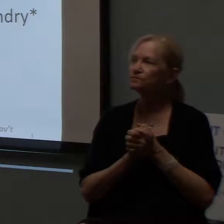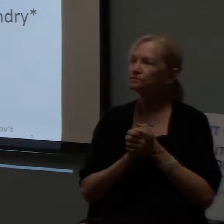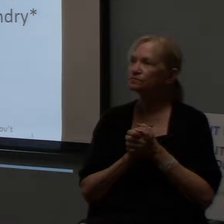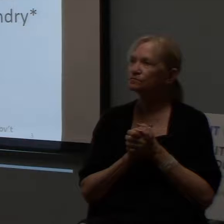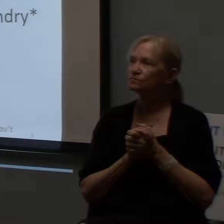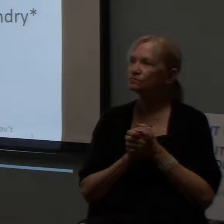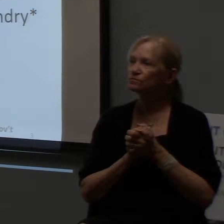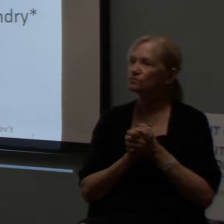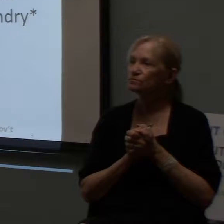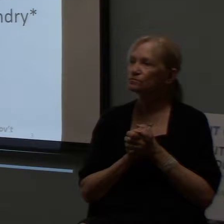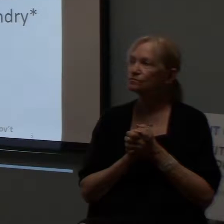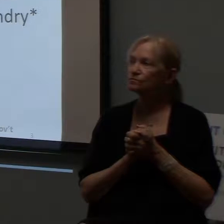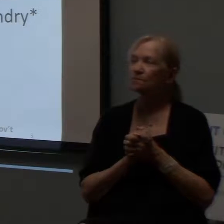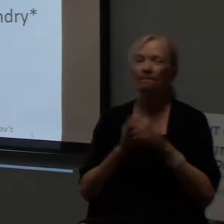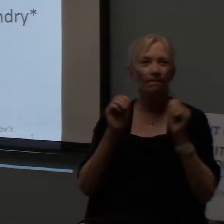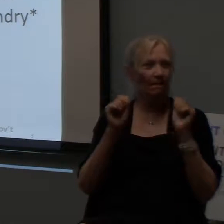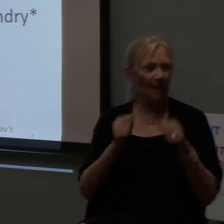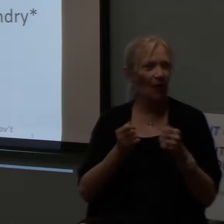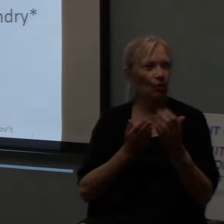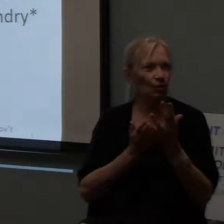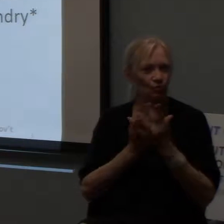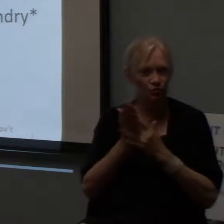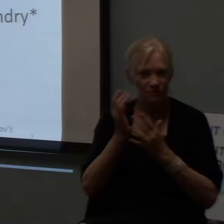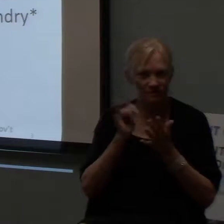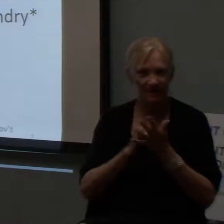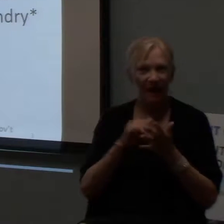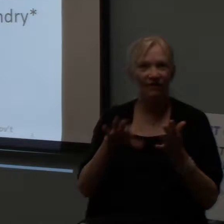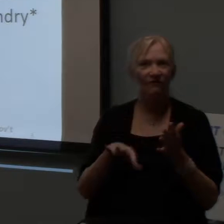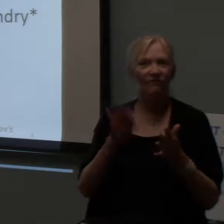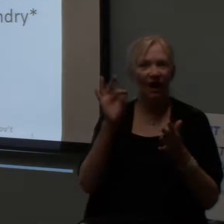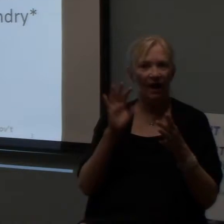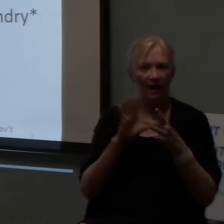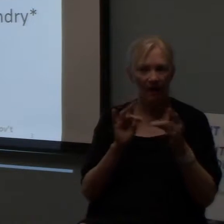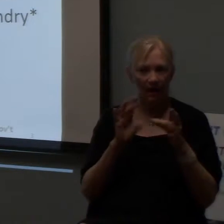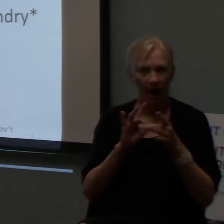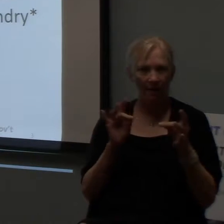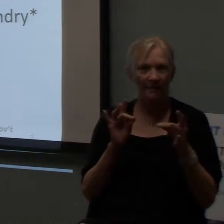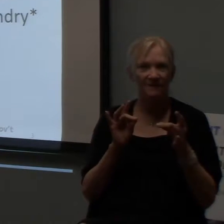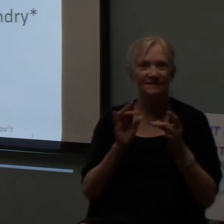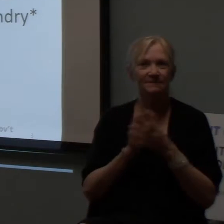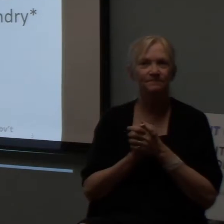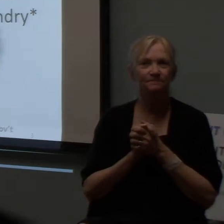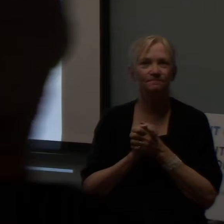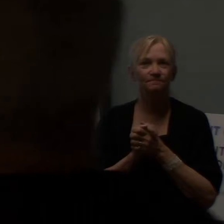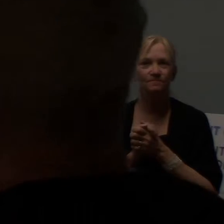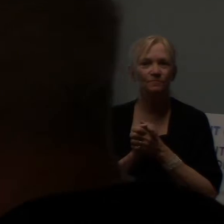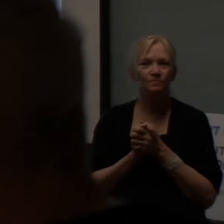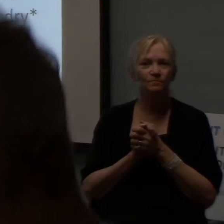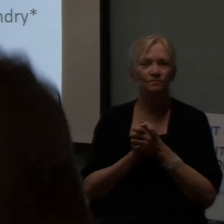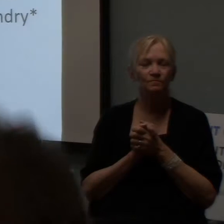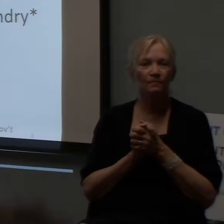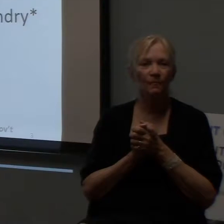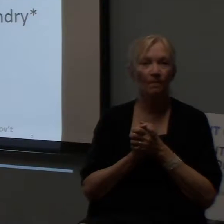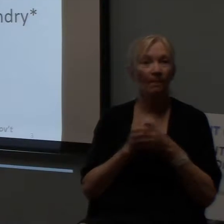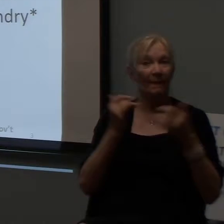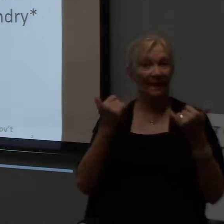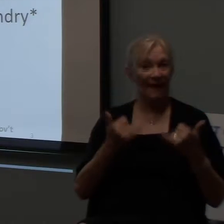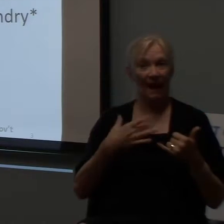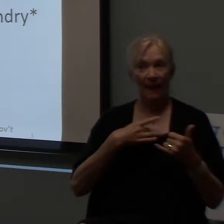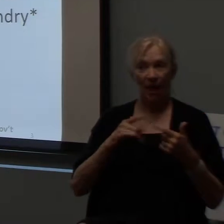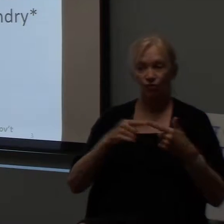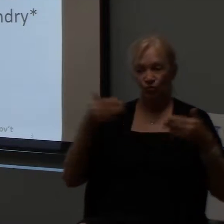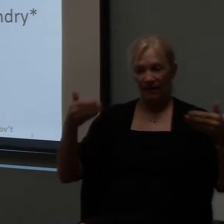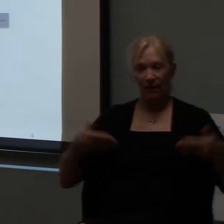So we can sort through those and find comments and questions that haven't been addressed verbally. So now I'd like to introduce